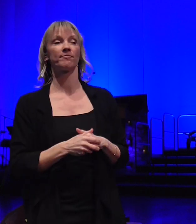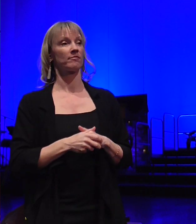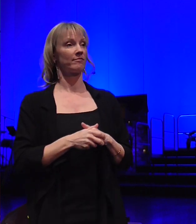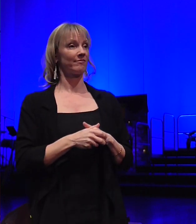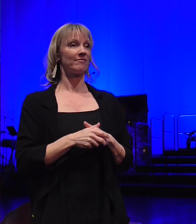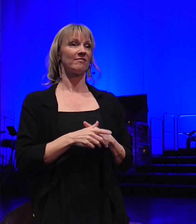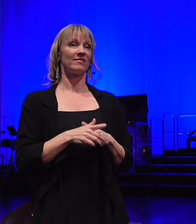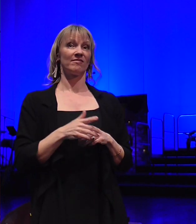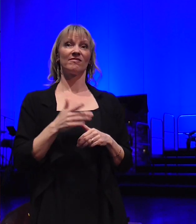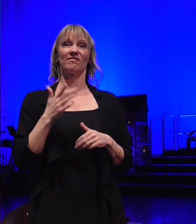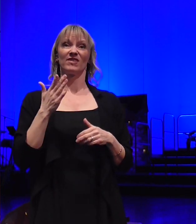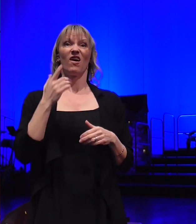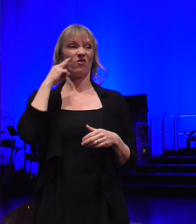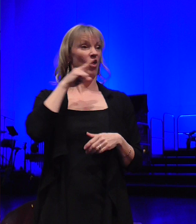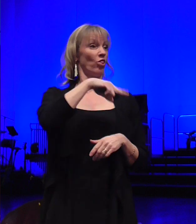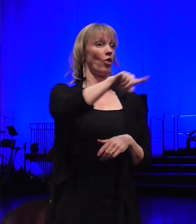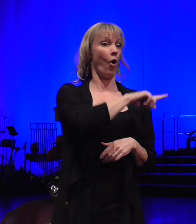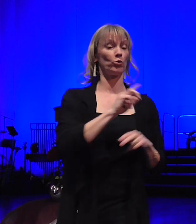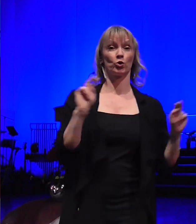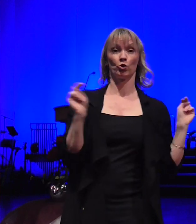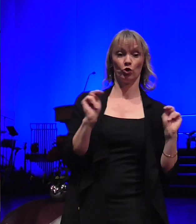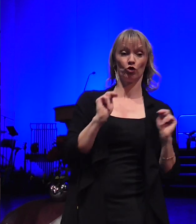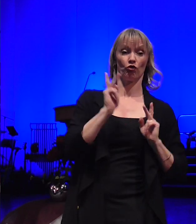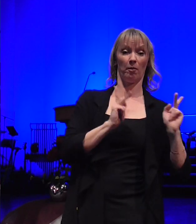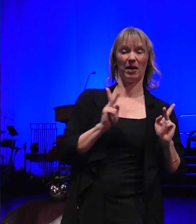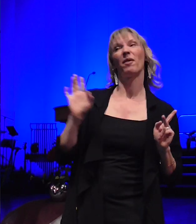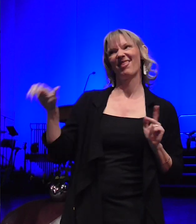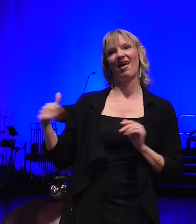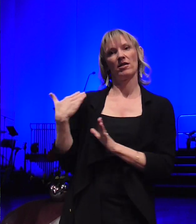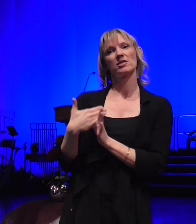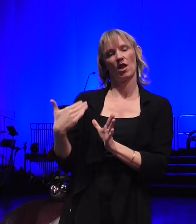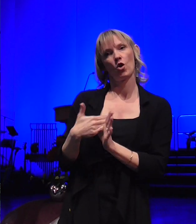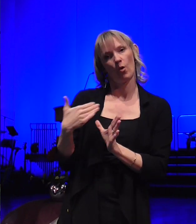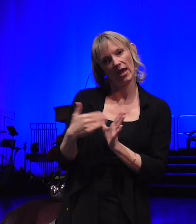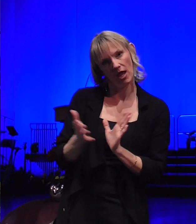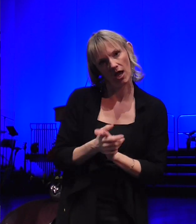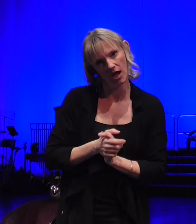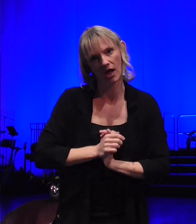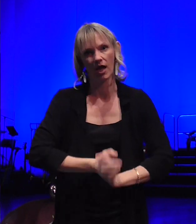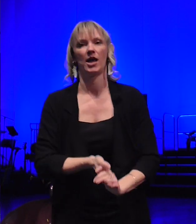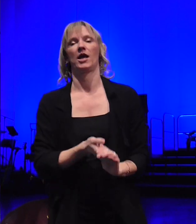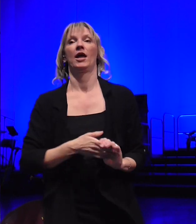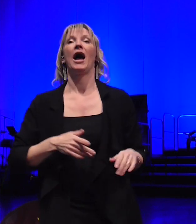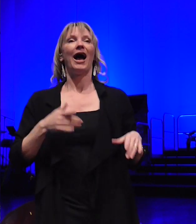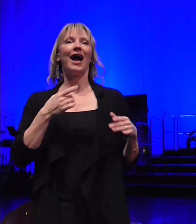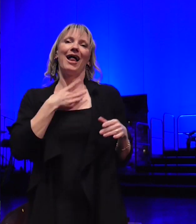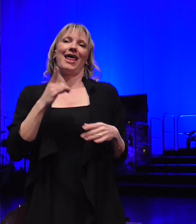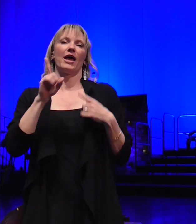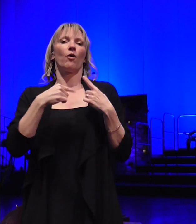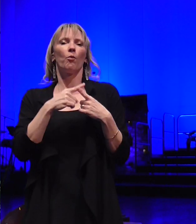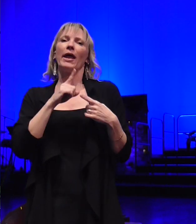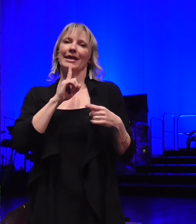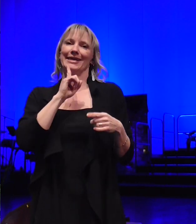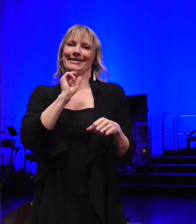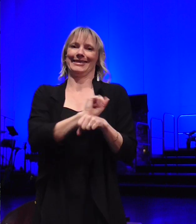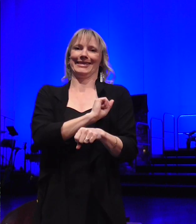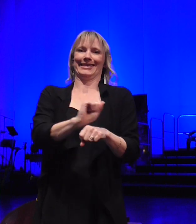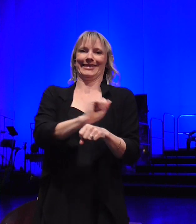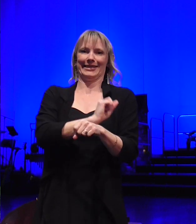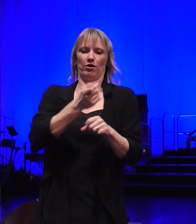Incredibly annoying to the melancholy neutral people. I particularly like this answer when it's really sincere and from the